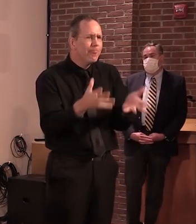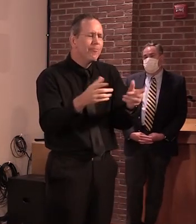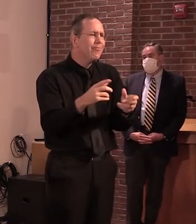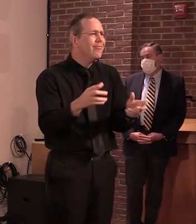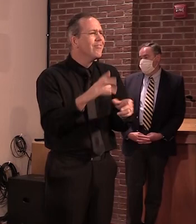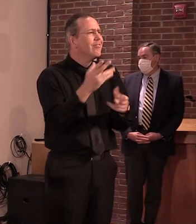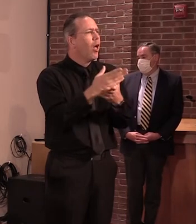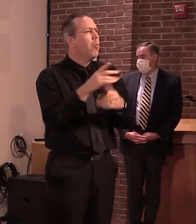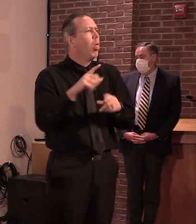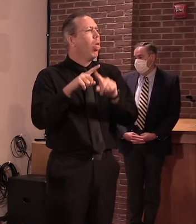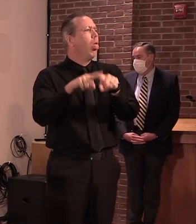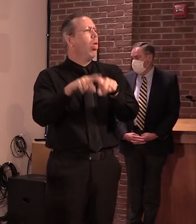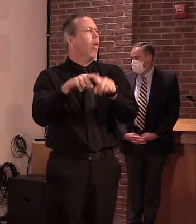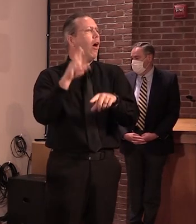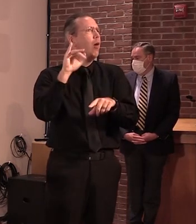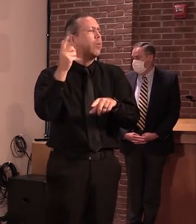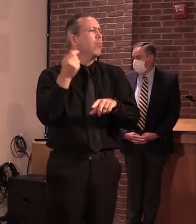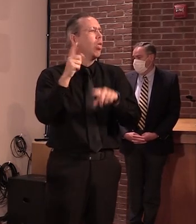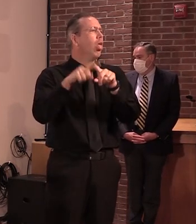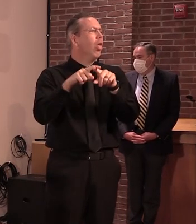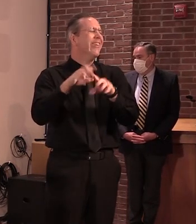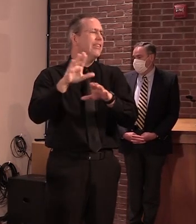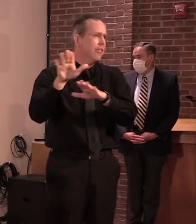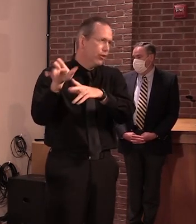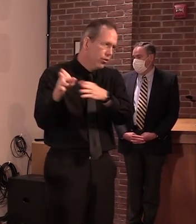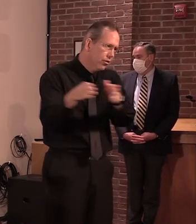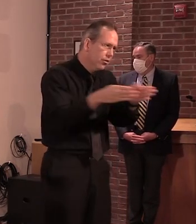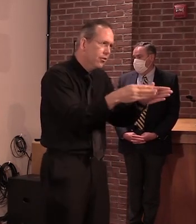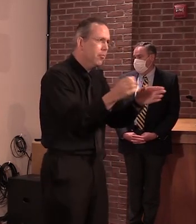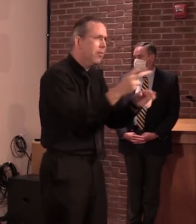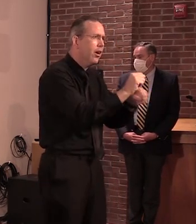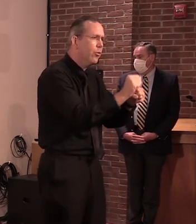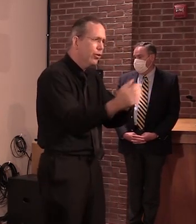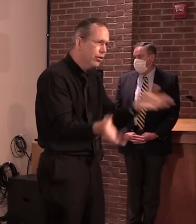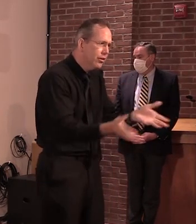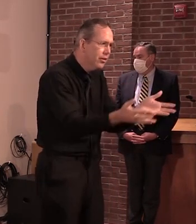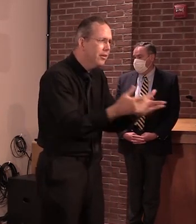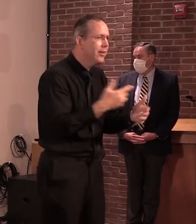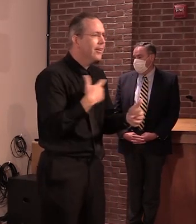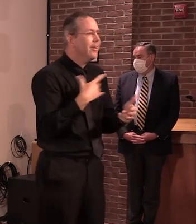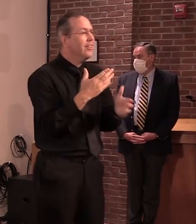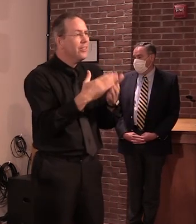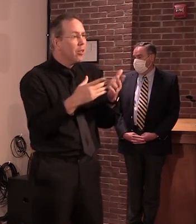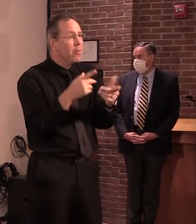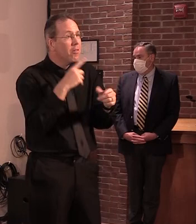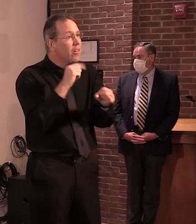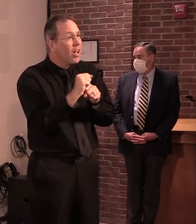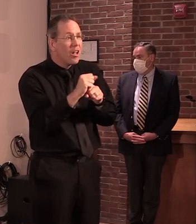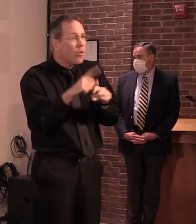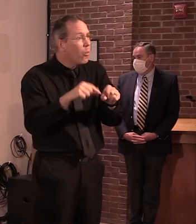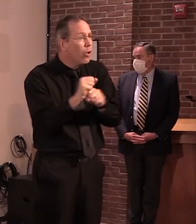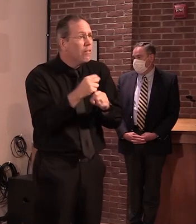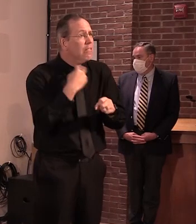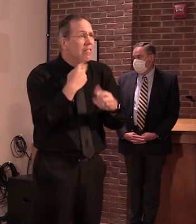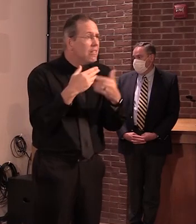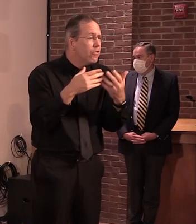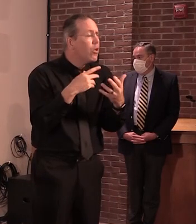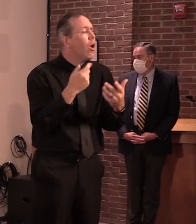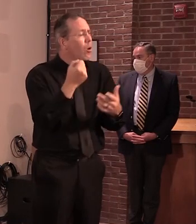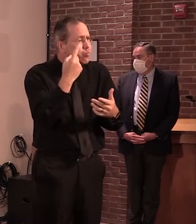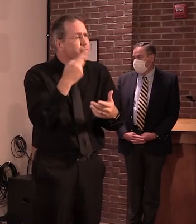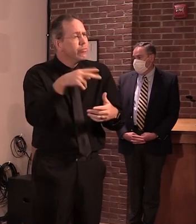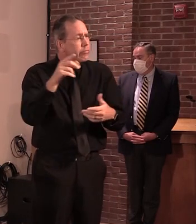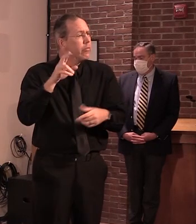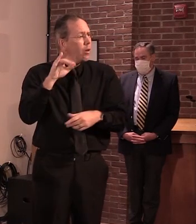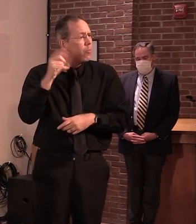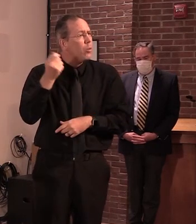can, but enough to supplement what is needed to pay your rent and pay your